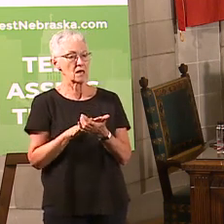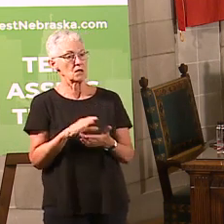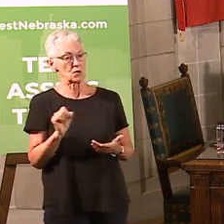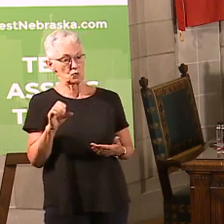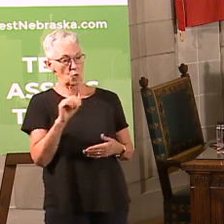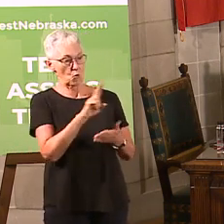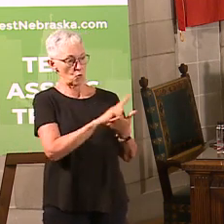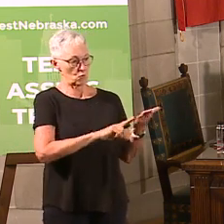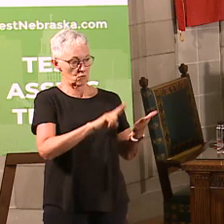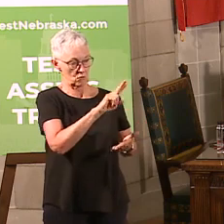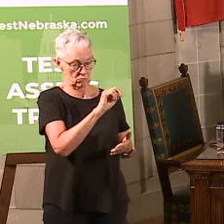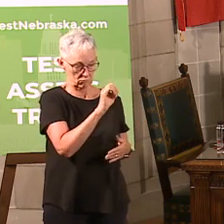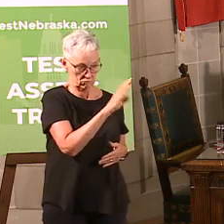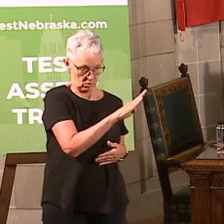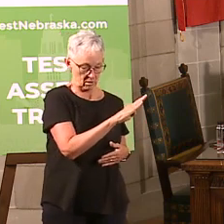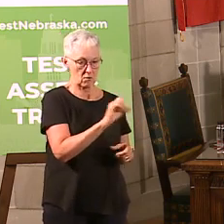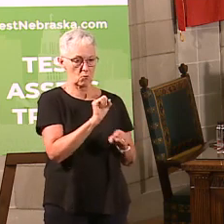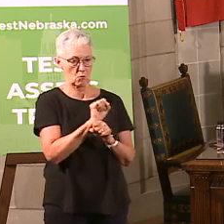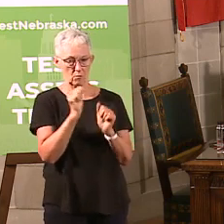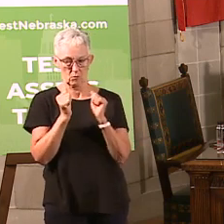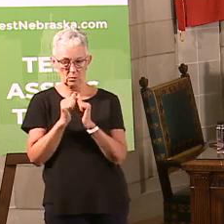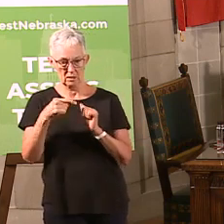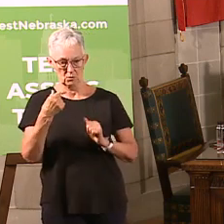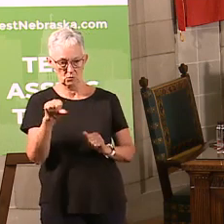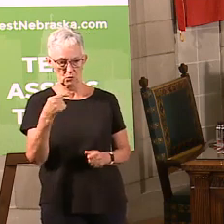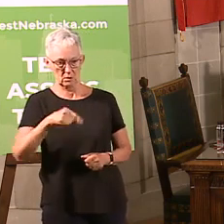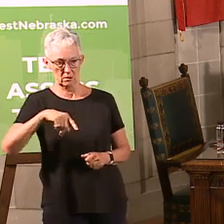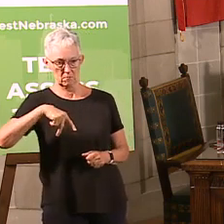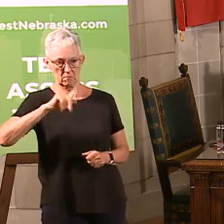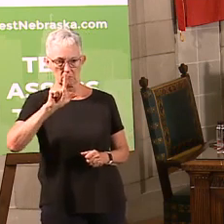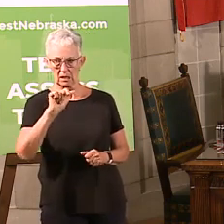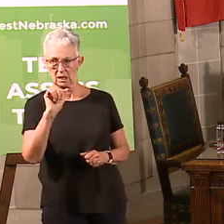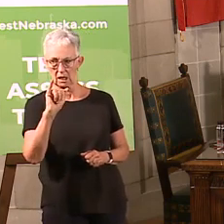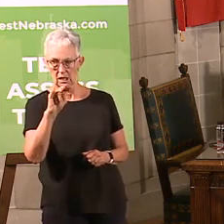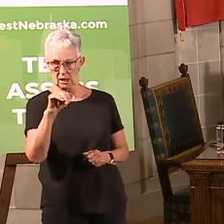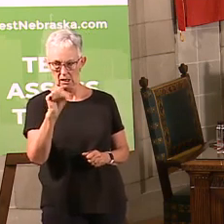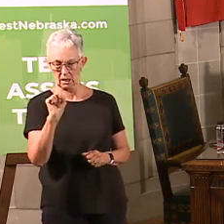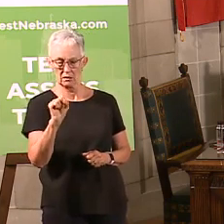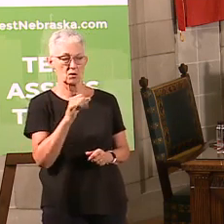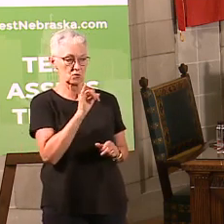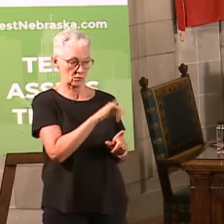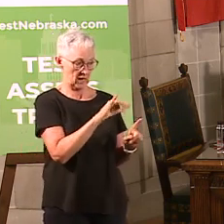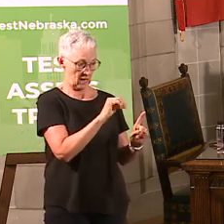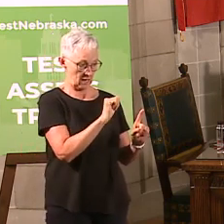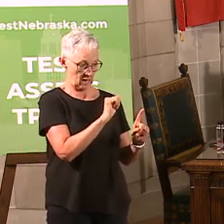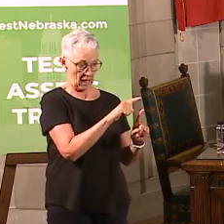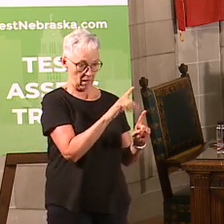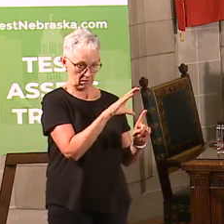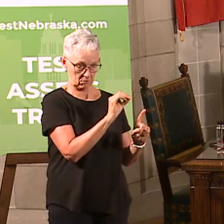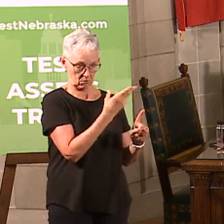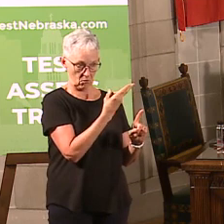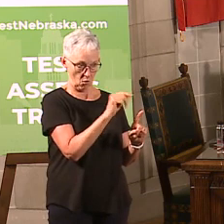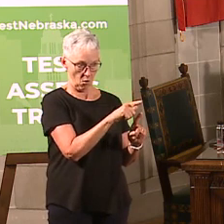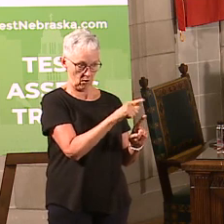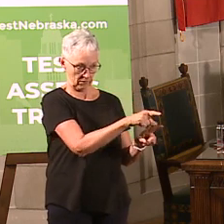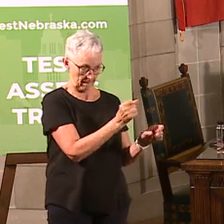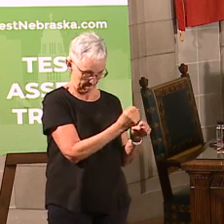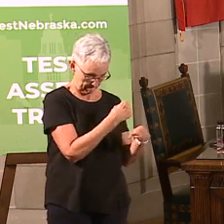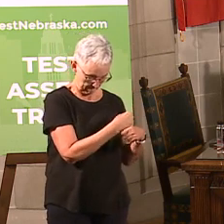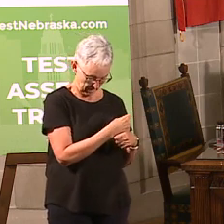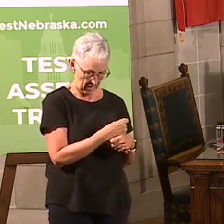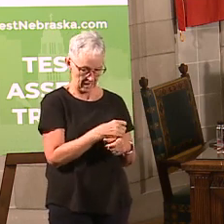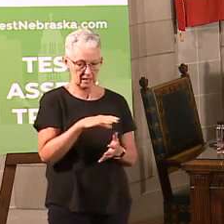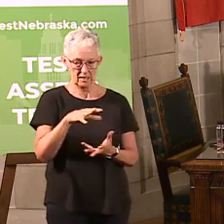Innovation Campus have worked together with Green Plains to be able to take the alcohol they're producing at Green Plains and put it together to make